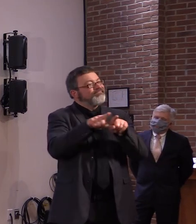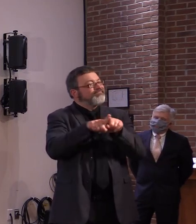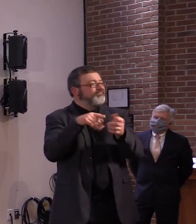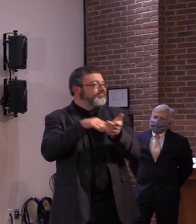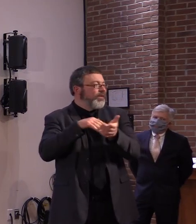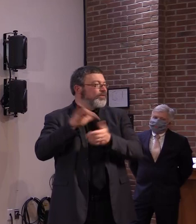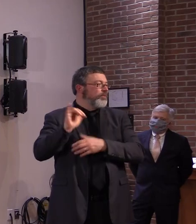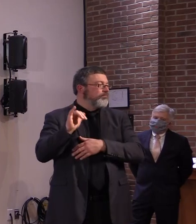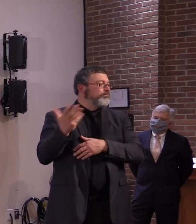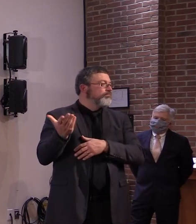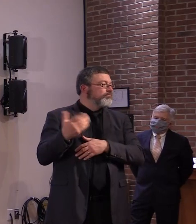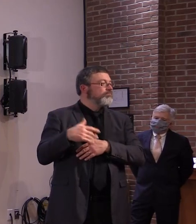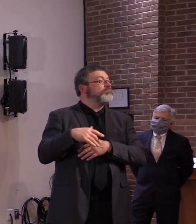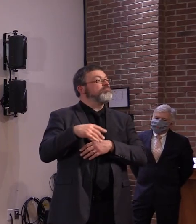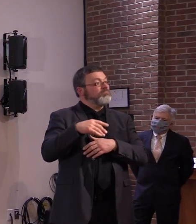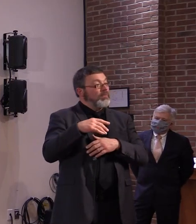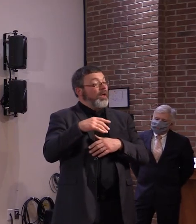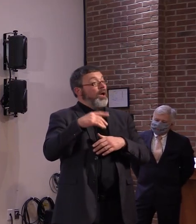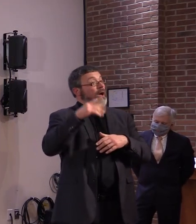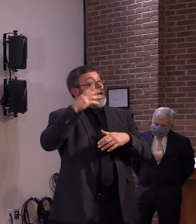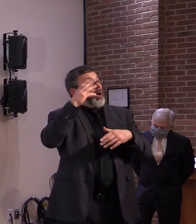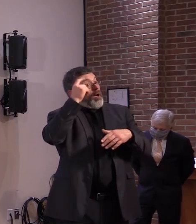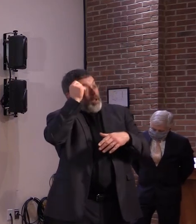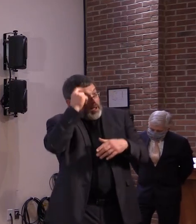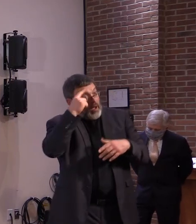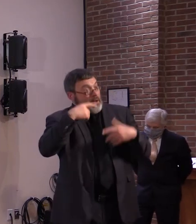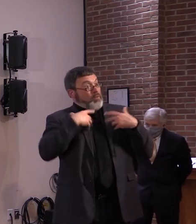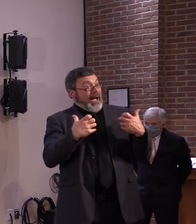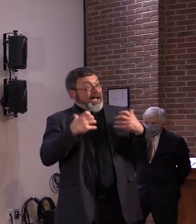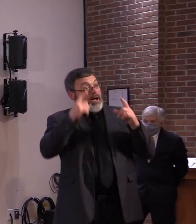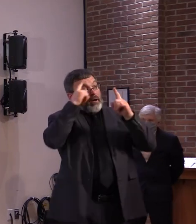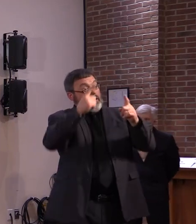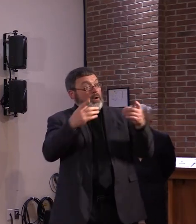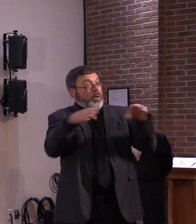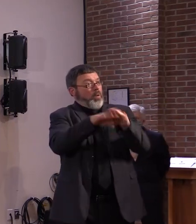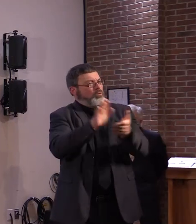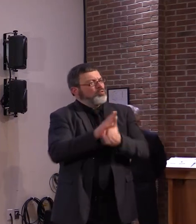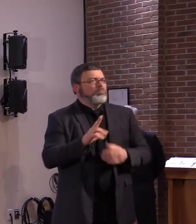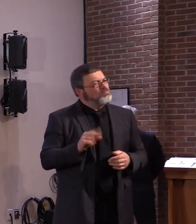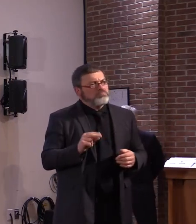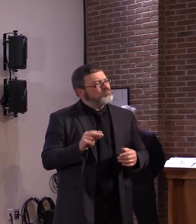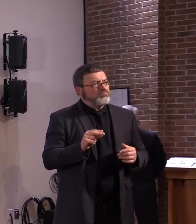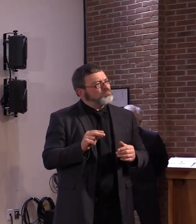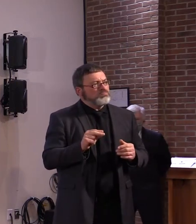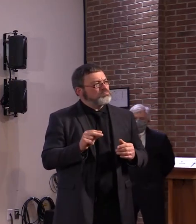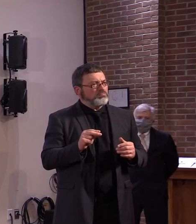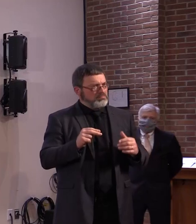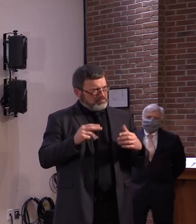is closed, et cetera, et cetera. There will be a robust system in place to help provide that. Thank you.